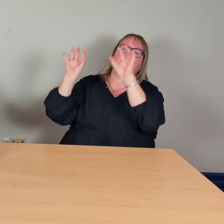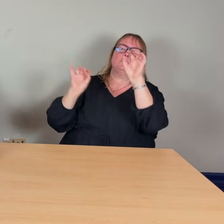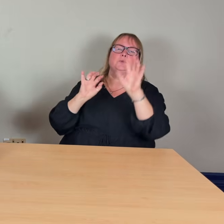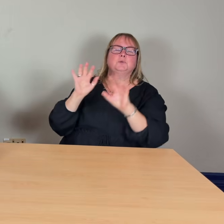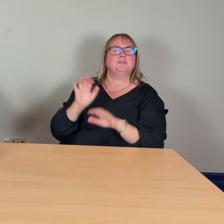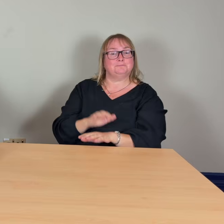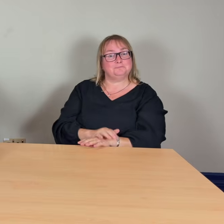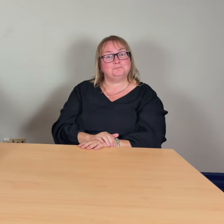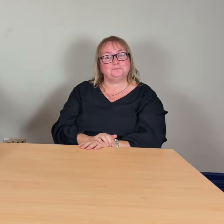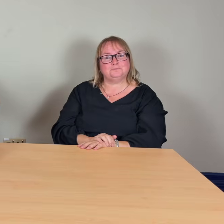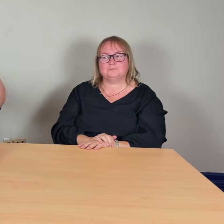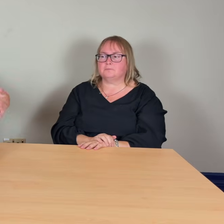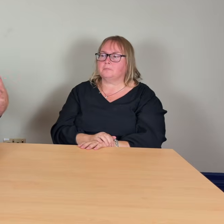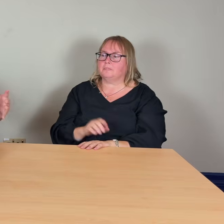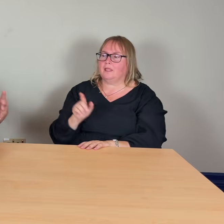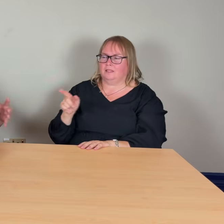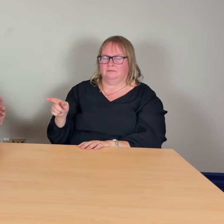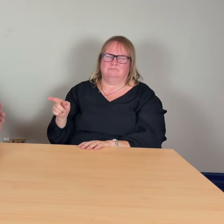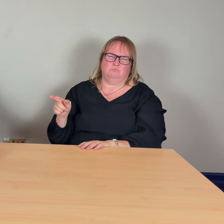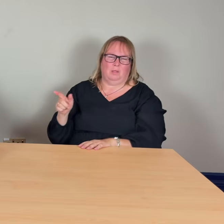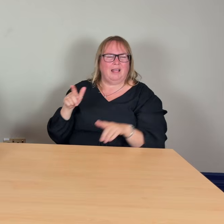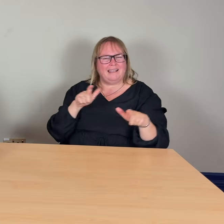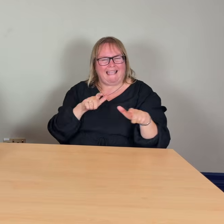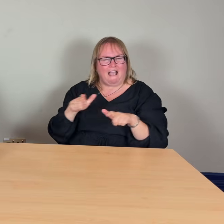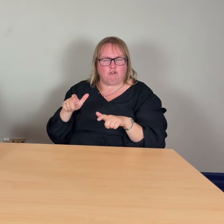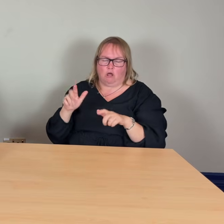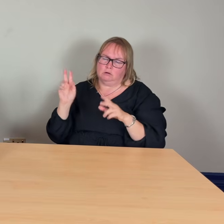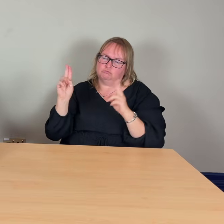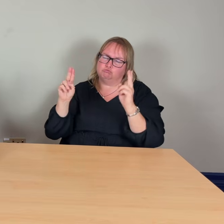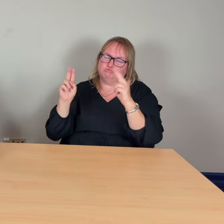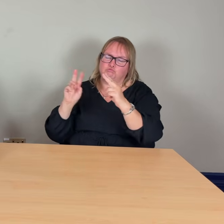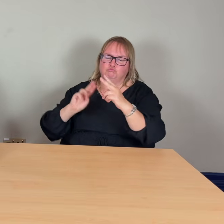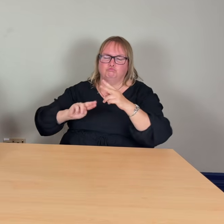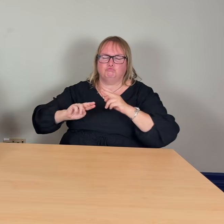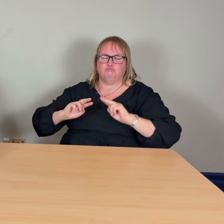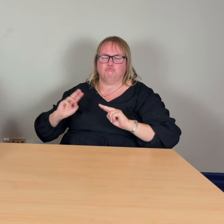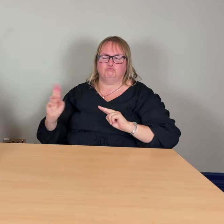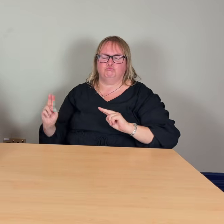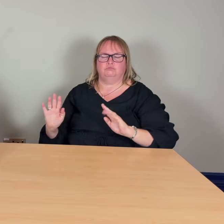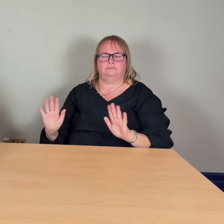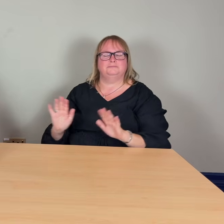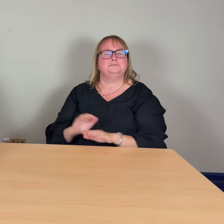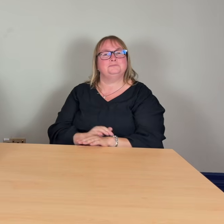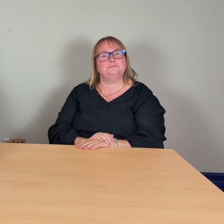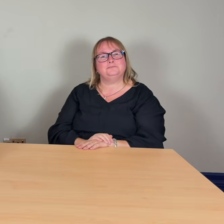And obviously I will go on to decorate all three sides of my lantern.